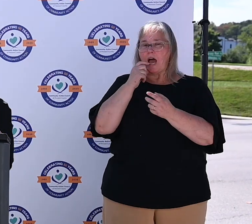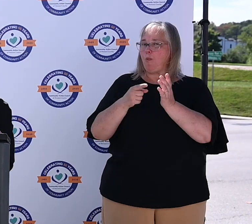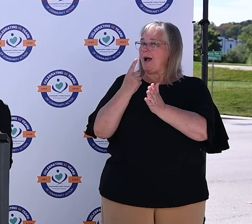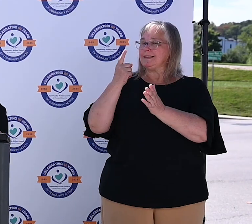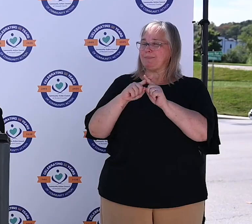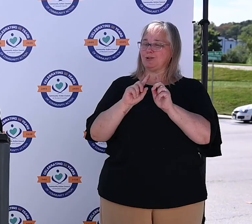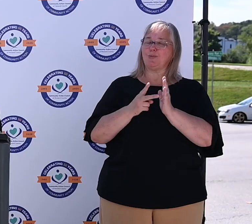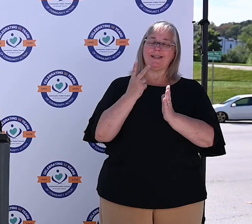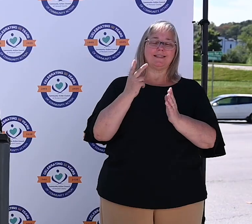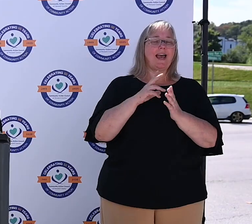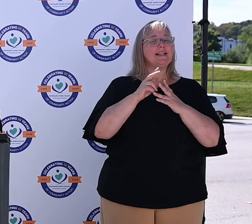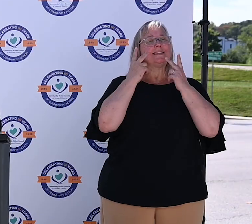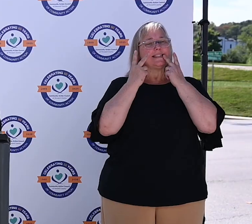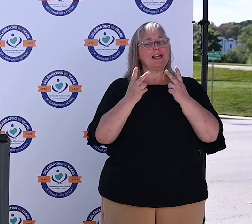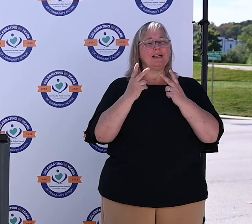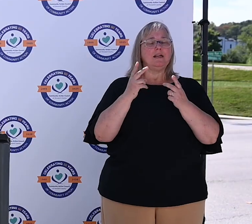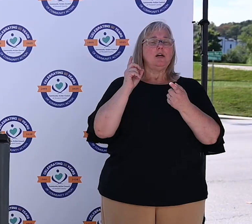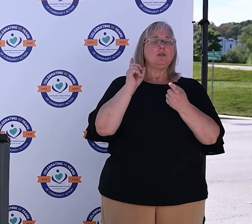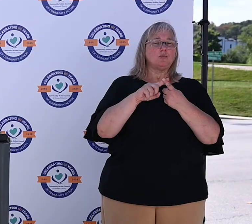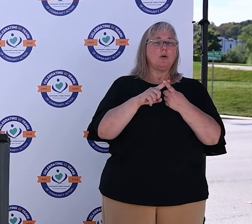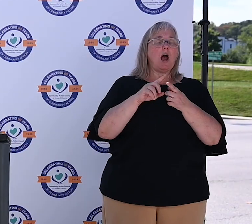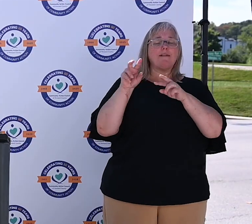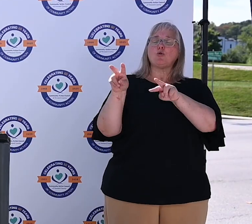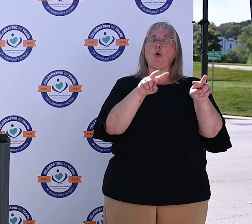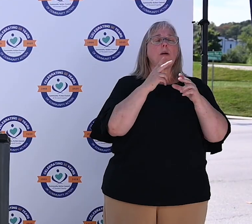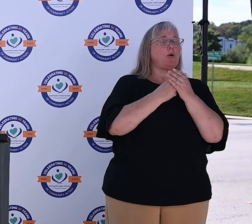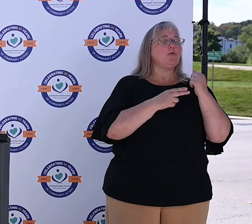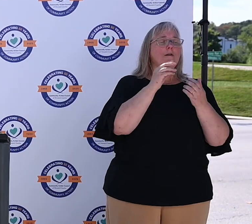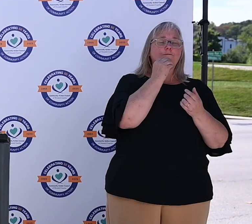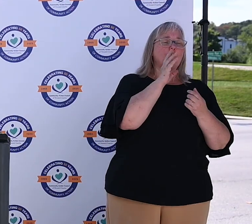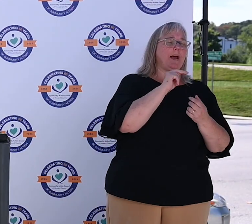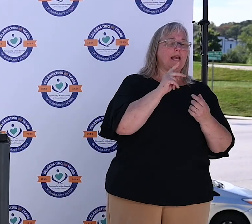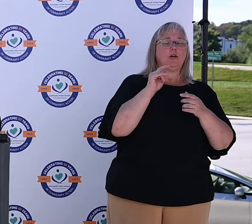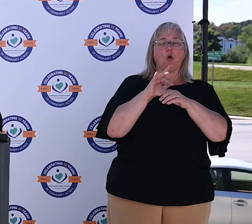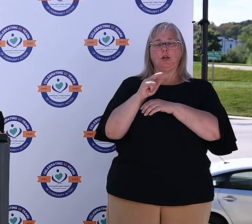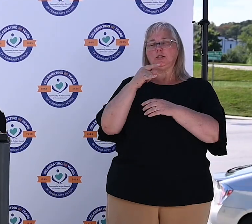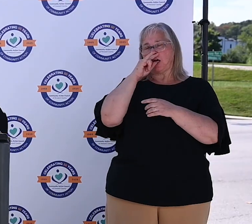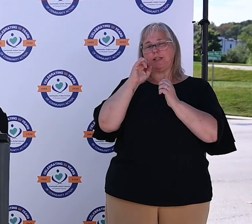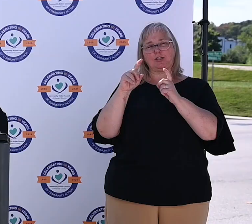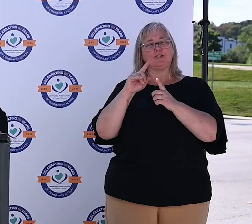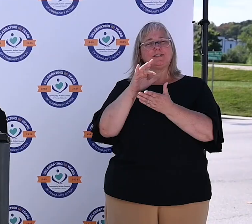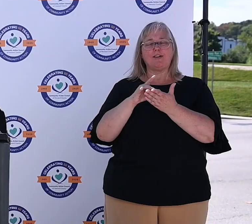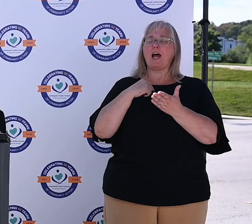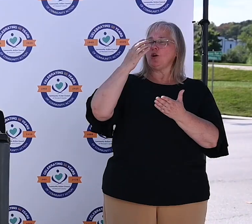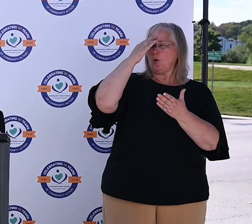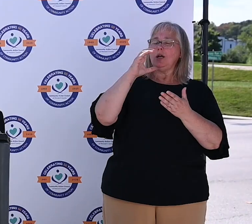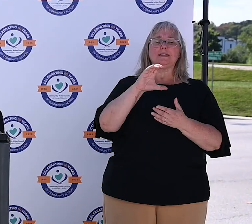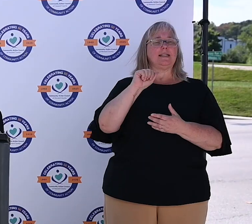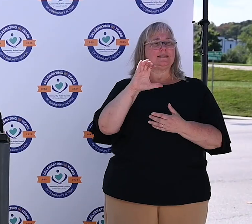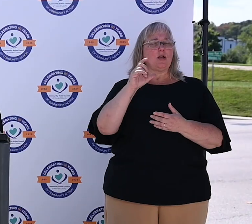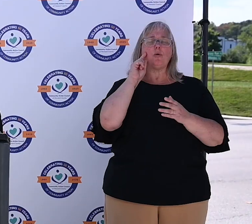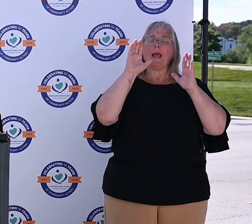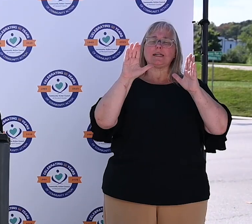but twice, and seen toward both the food bank and the early childhood education center. And I know that the Community Action Council will be